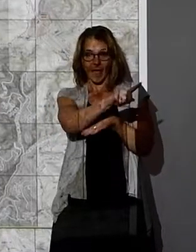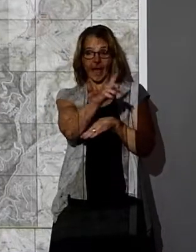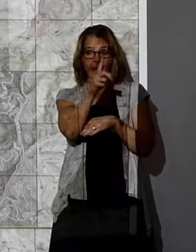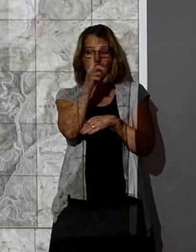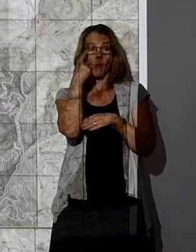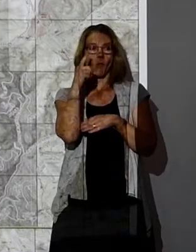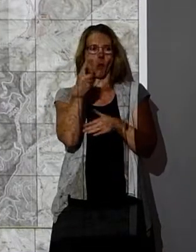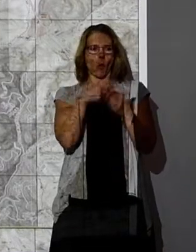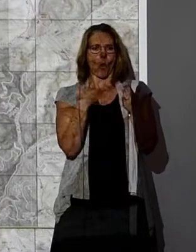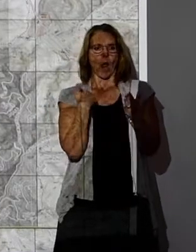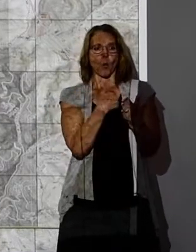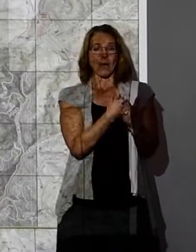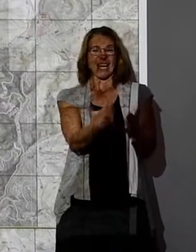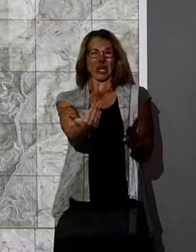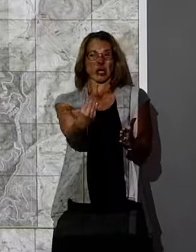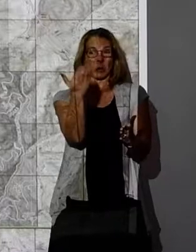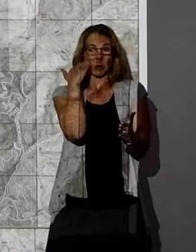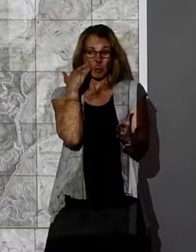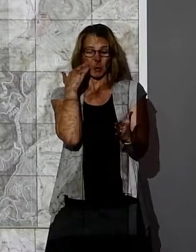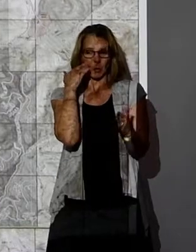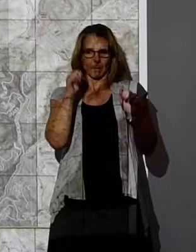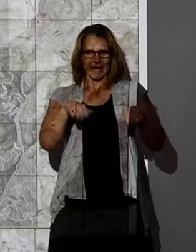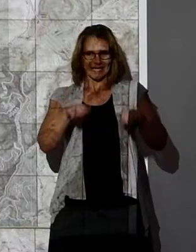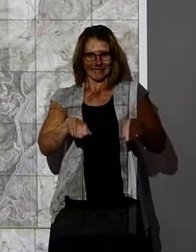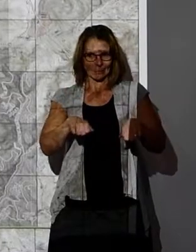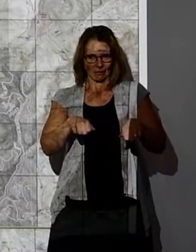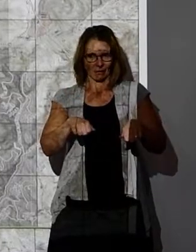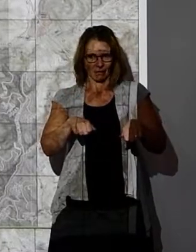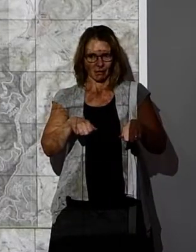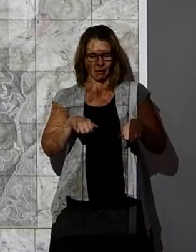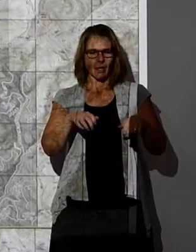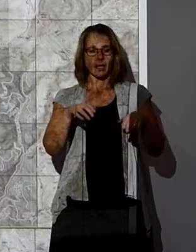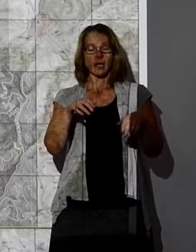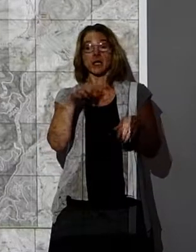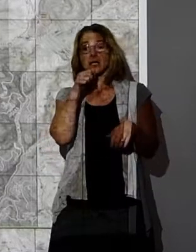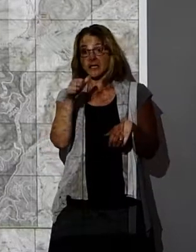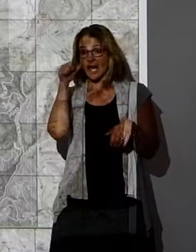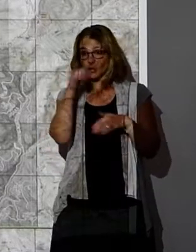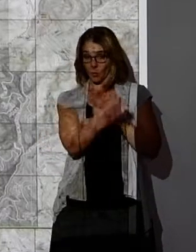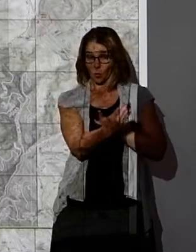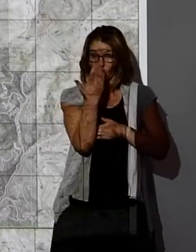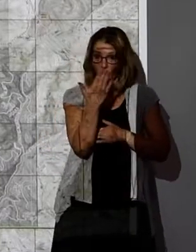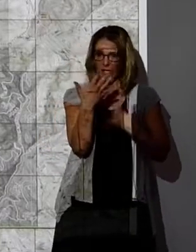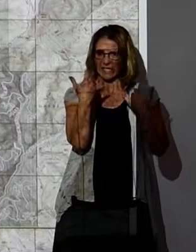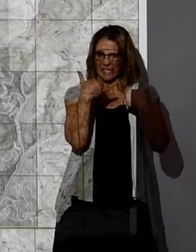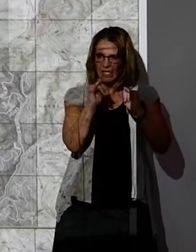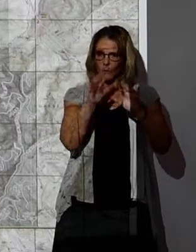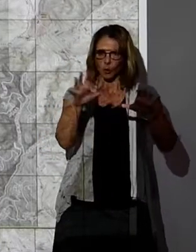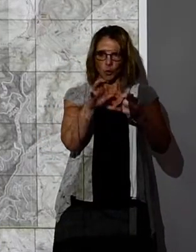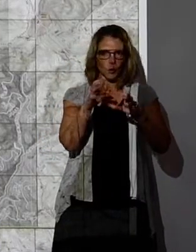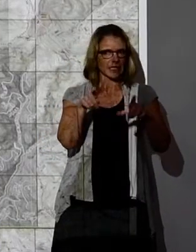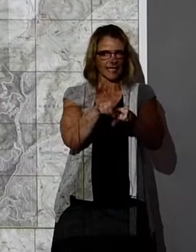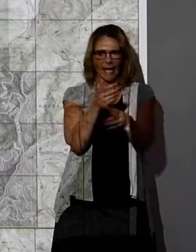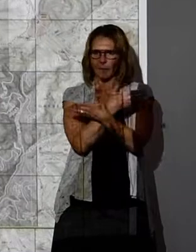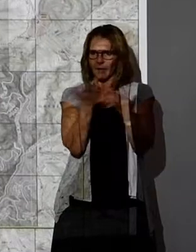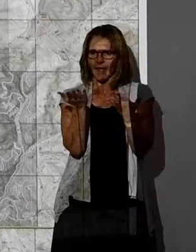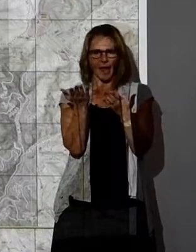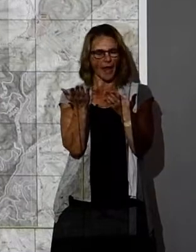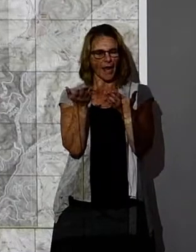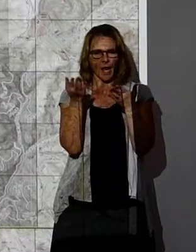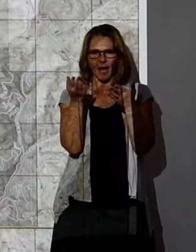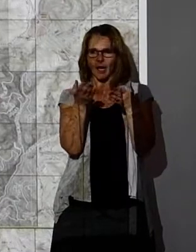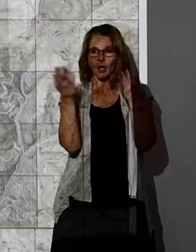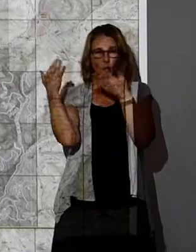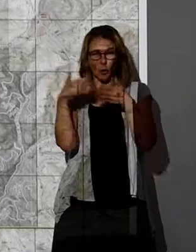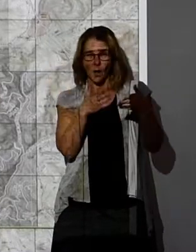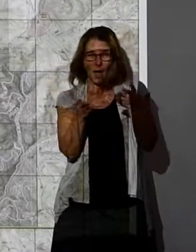knew what was going to happen the next day, which was yesterday. Yesterday AM, we're still doing the same exact thing, going up the canyon, visiting